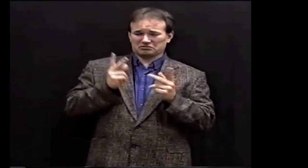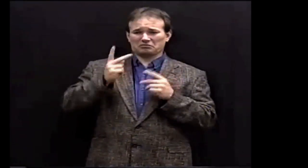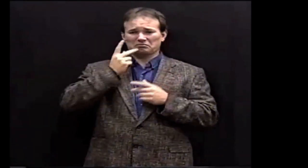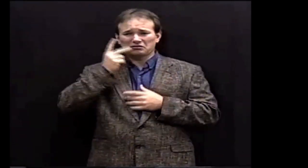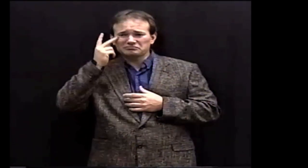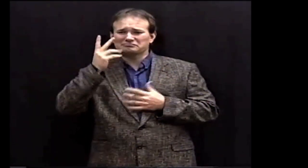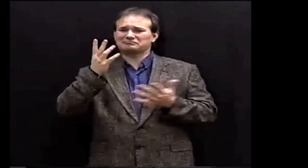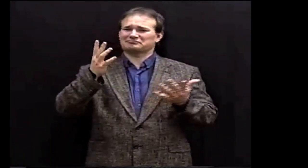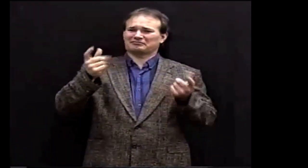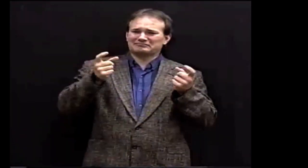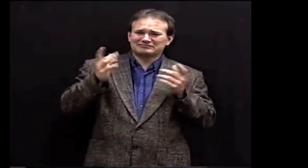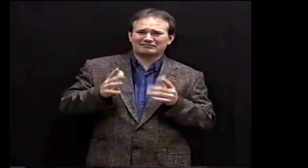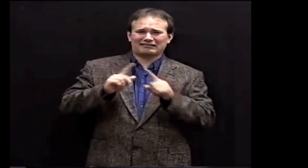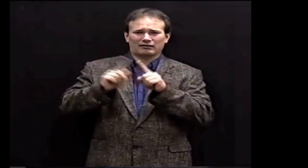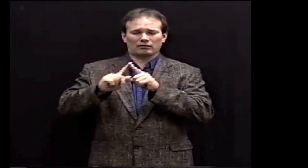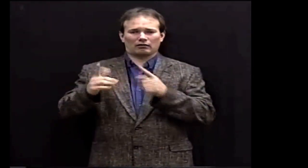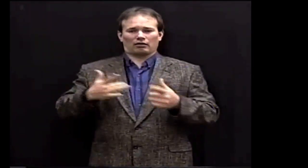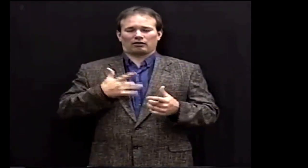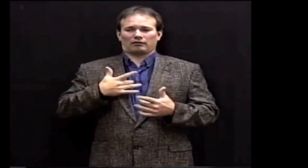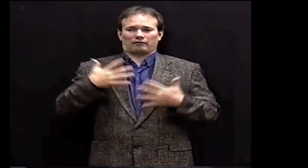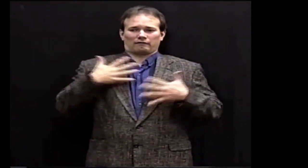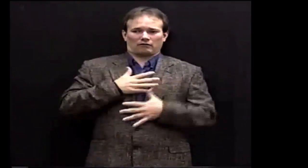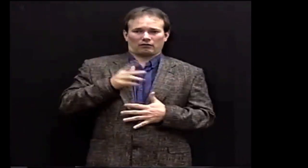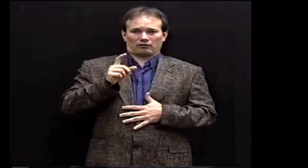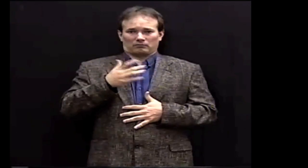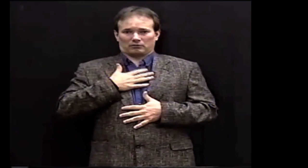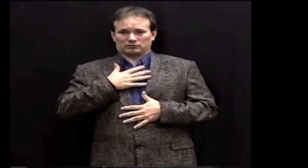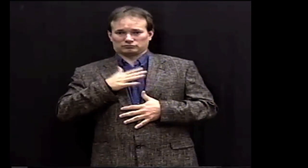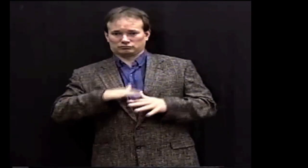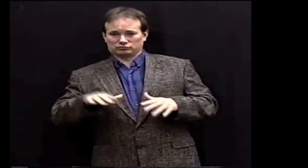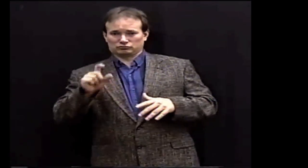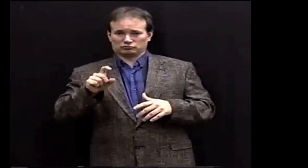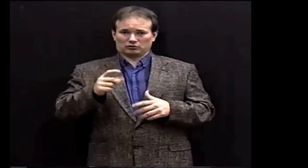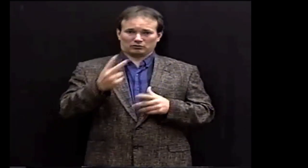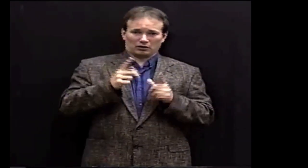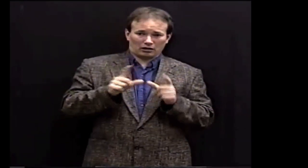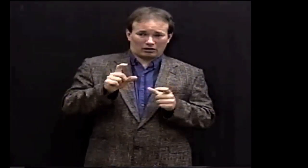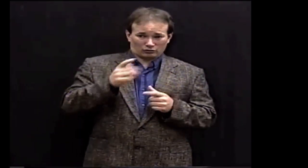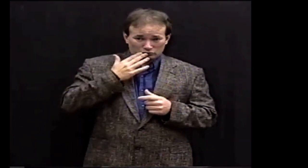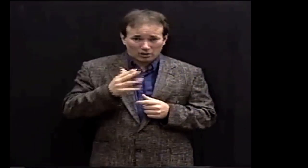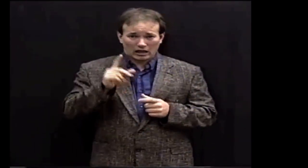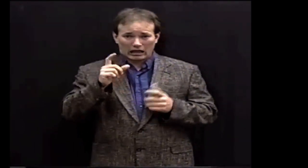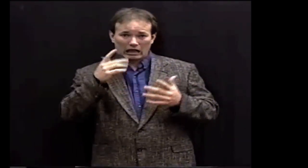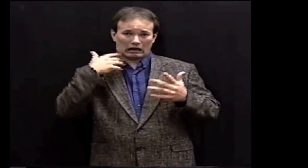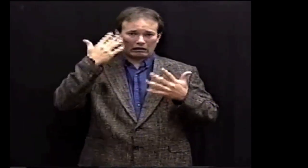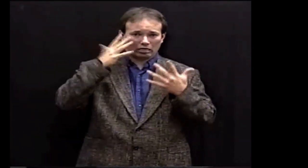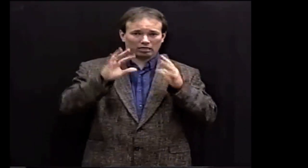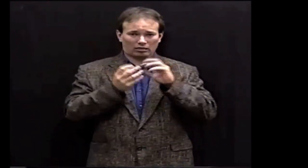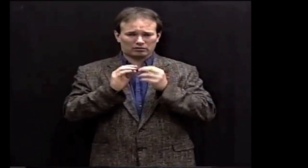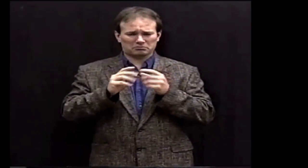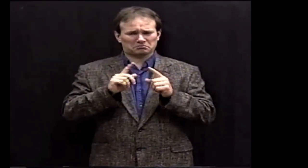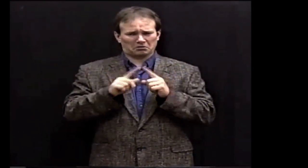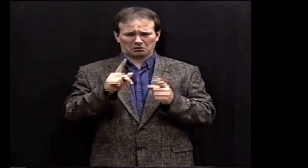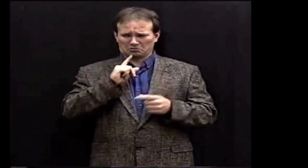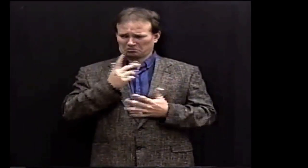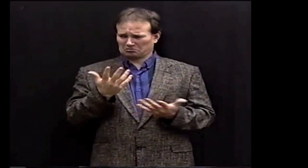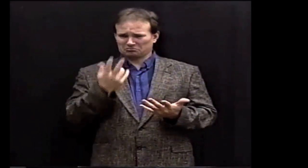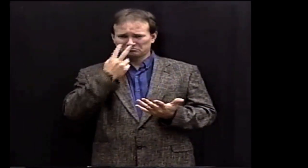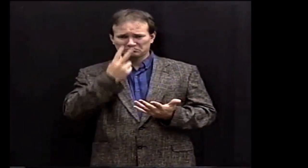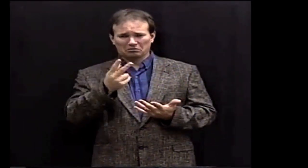afraid to ask questions and are unsure if it's a good idea to teach their kids a second language. As we've seen in this video, there are numerous benefits